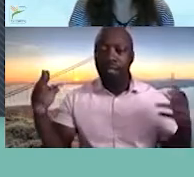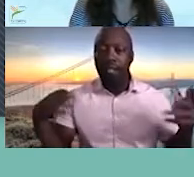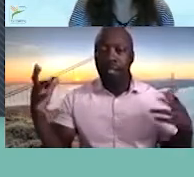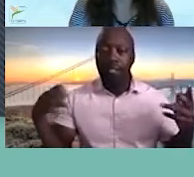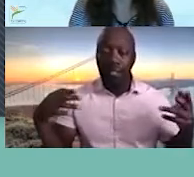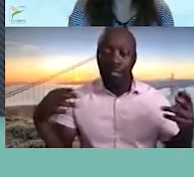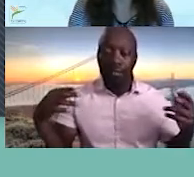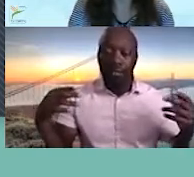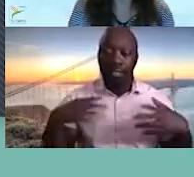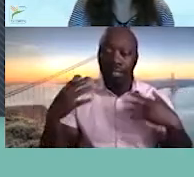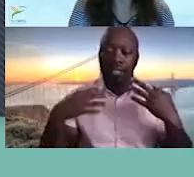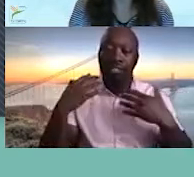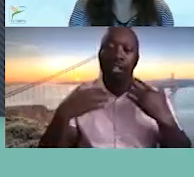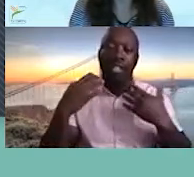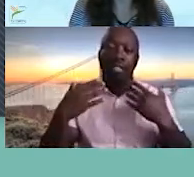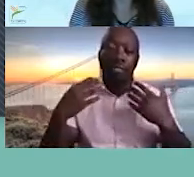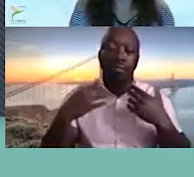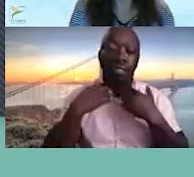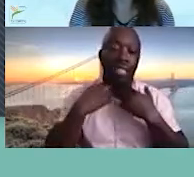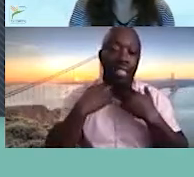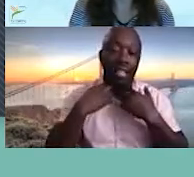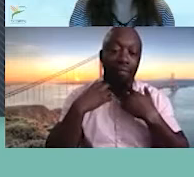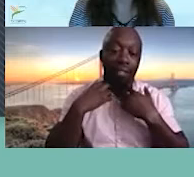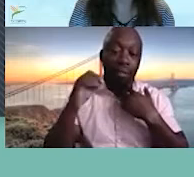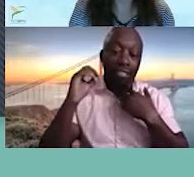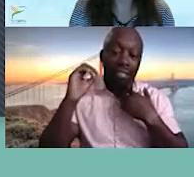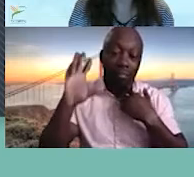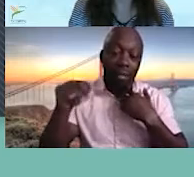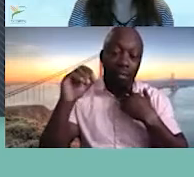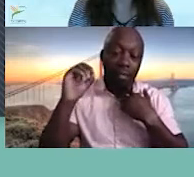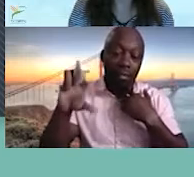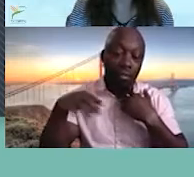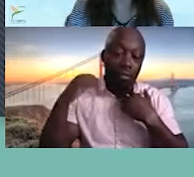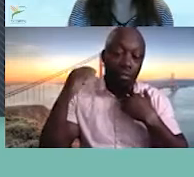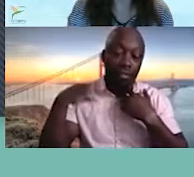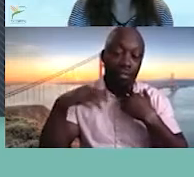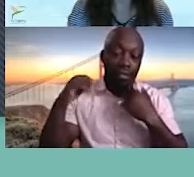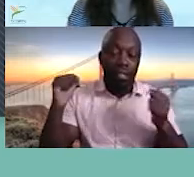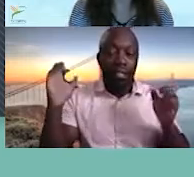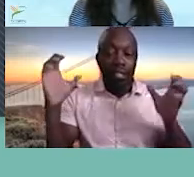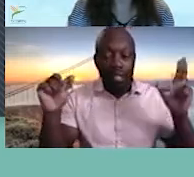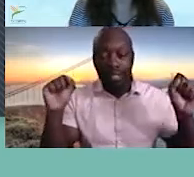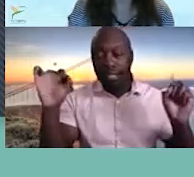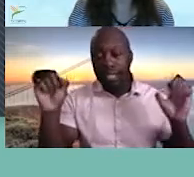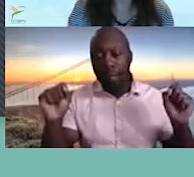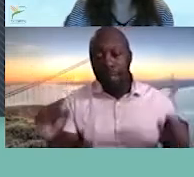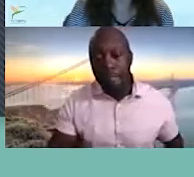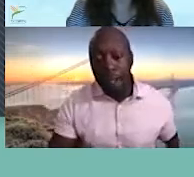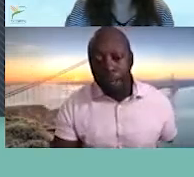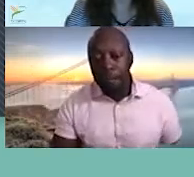nyam nyam nyam, just talking. Once they get that voice box to babble, nyam, nyam, this is the